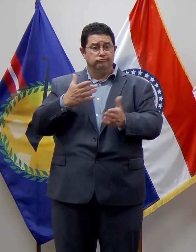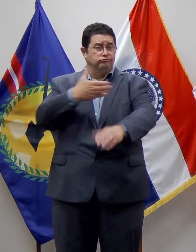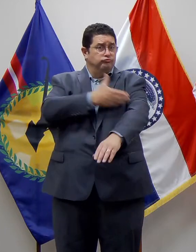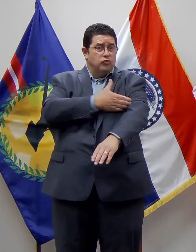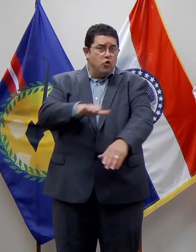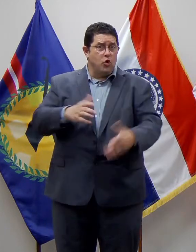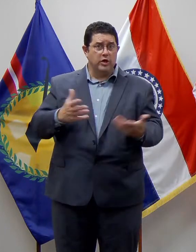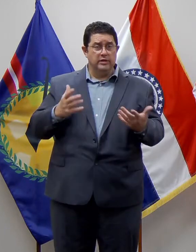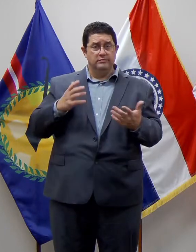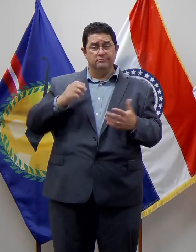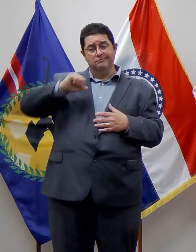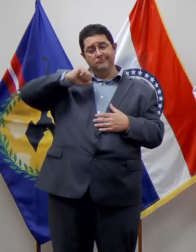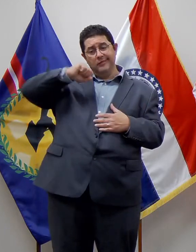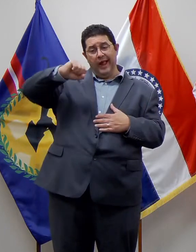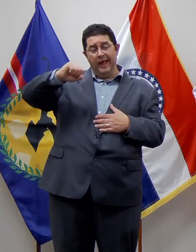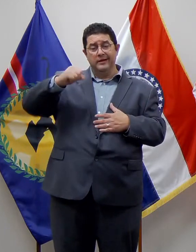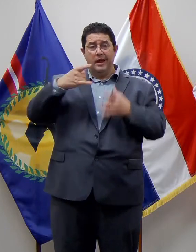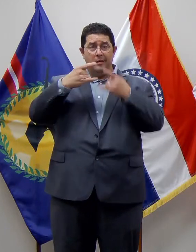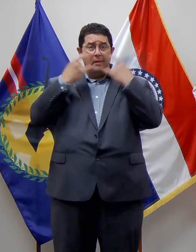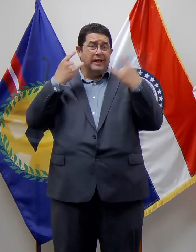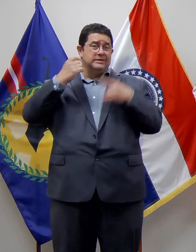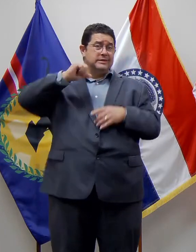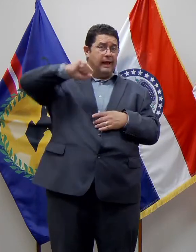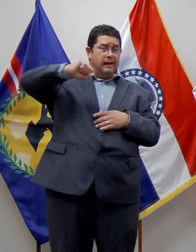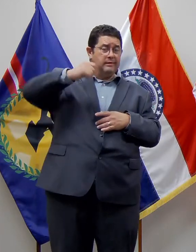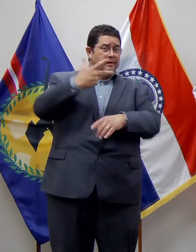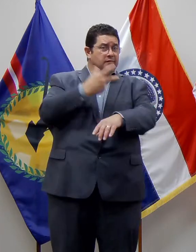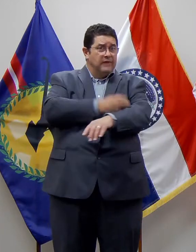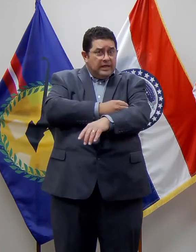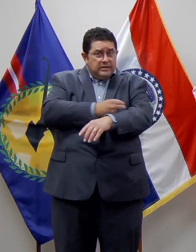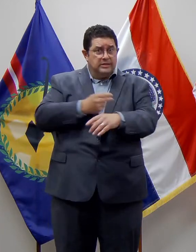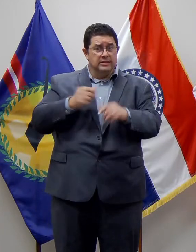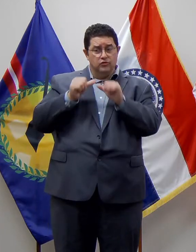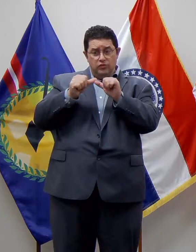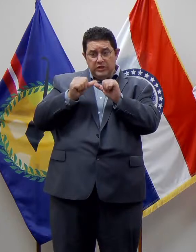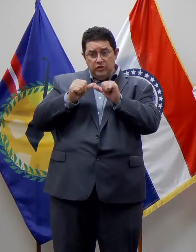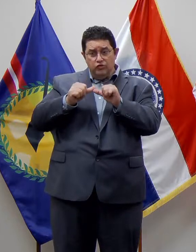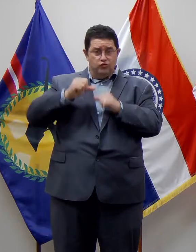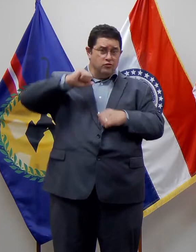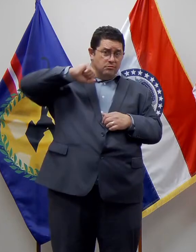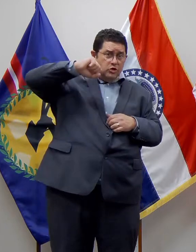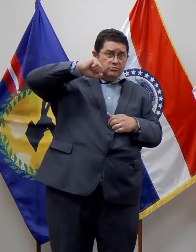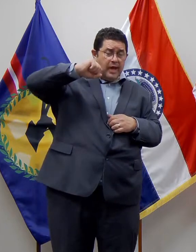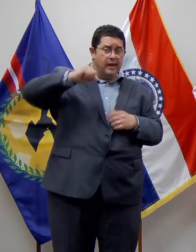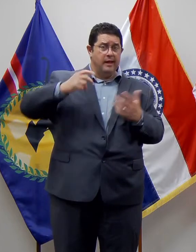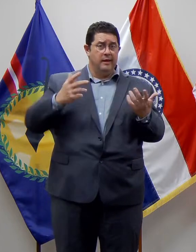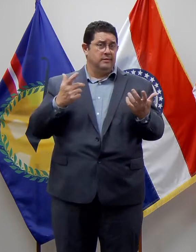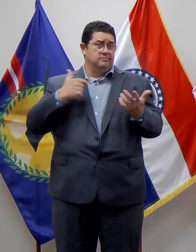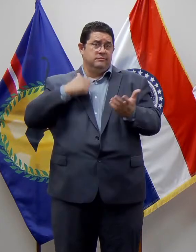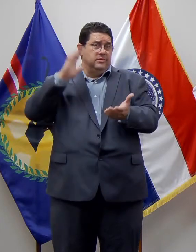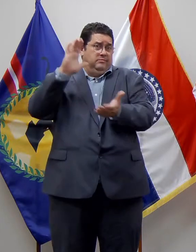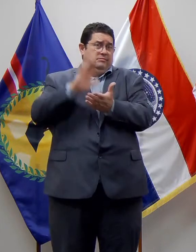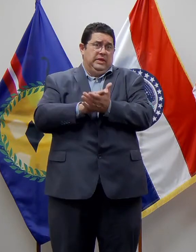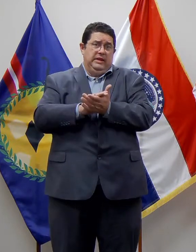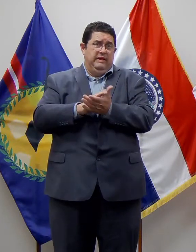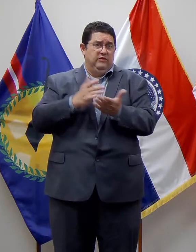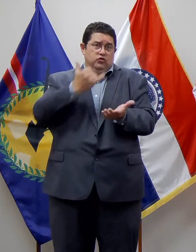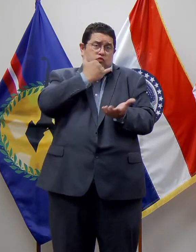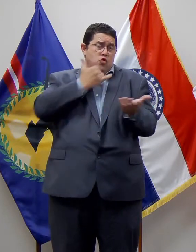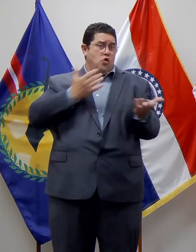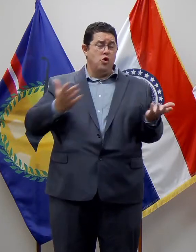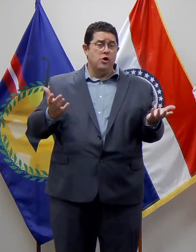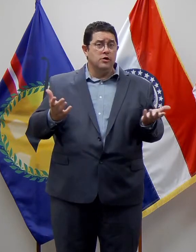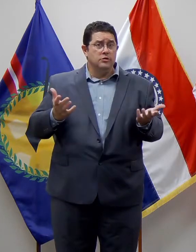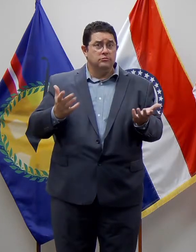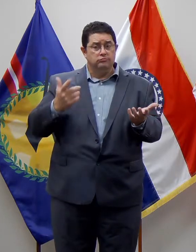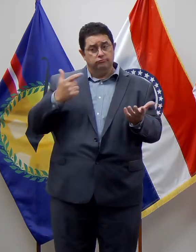and anti-vaccine contingent to continue to push back. I believe it's wrong,